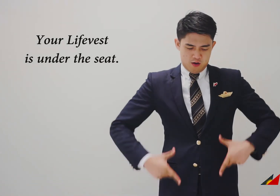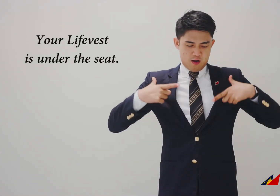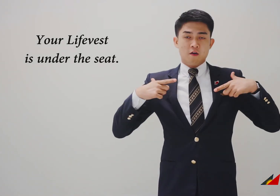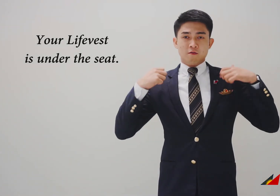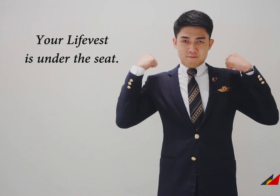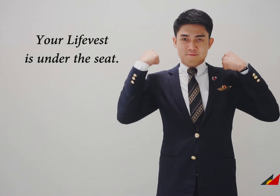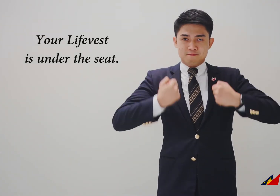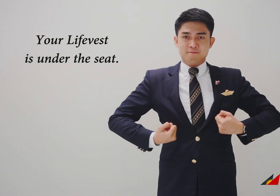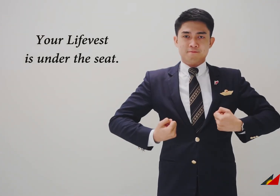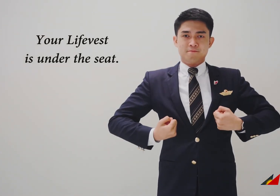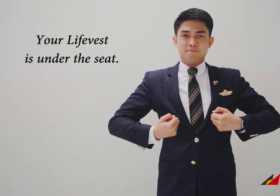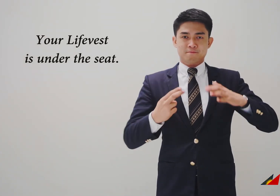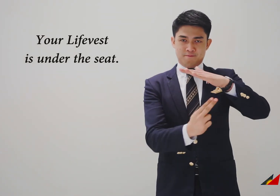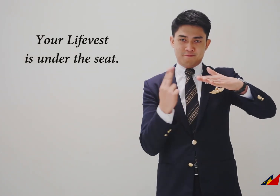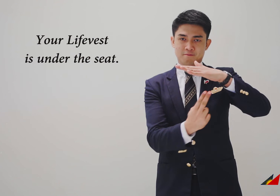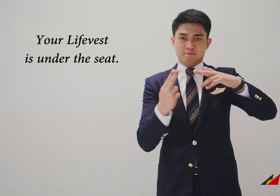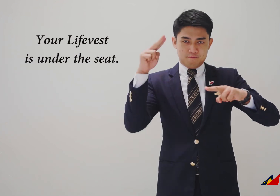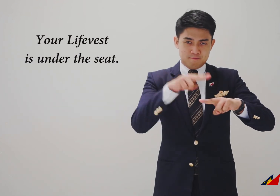Your life vest is under your seat.